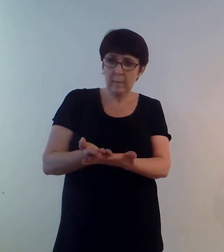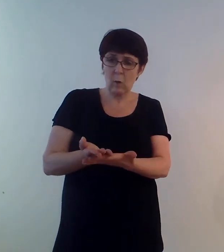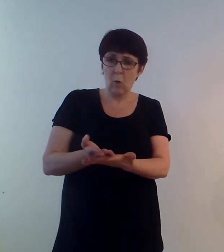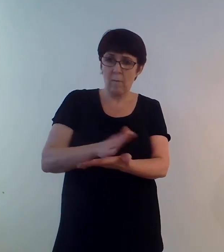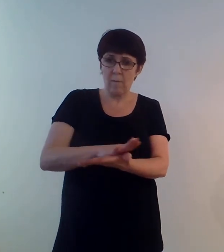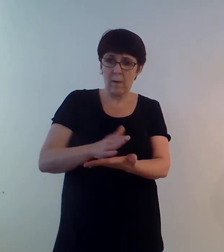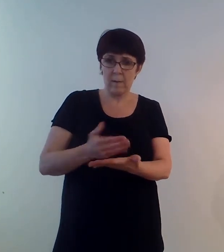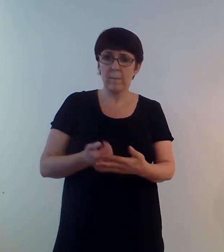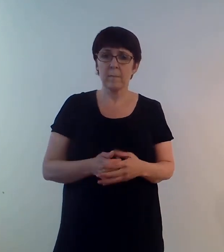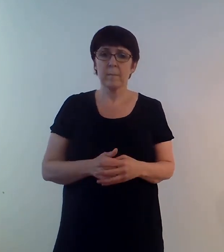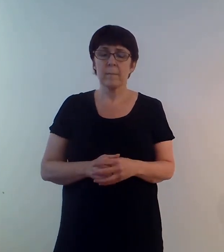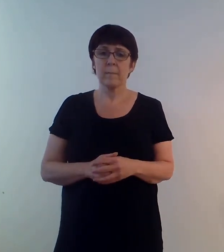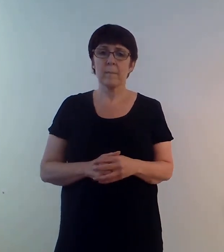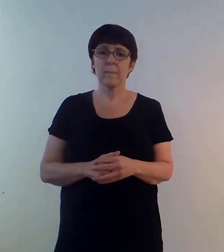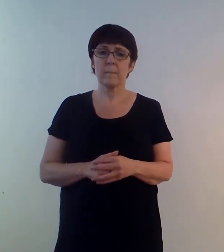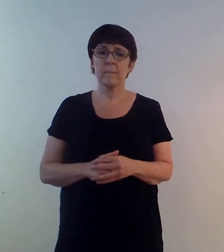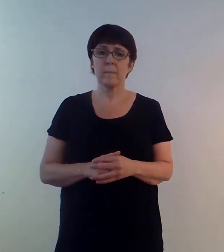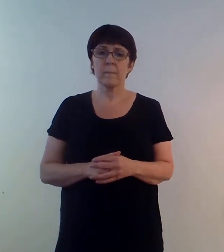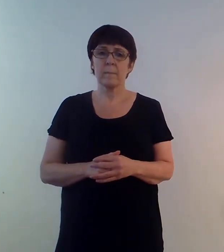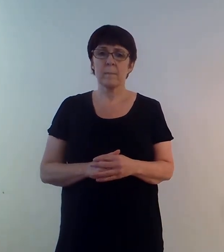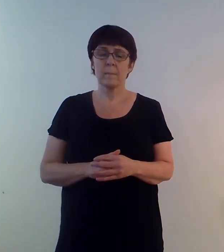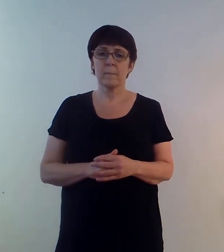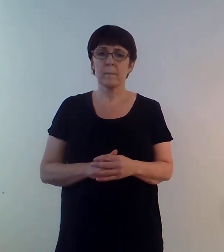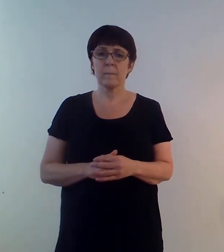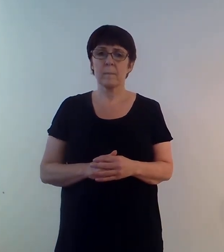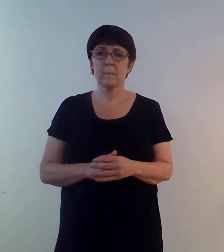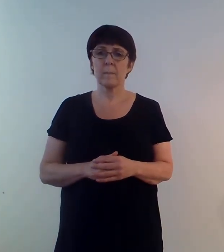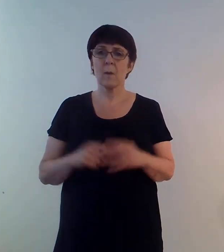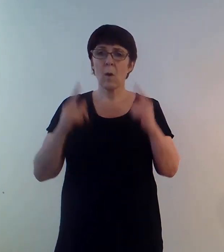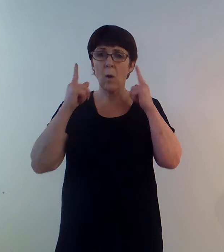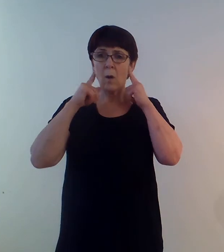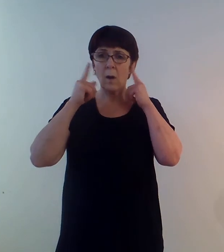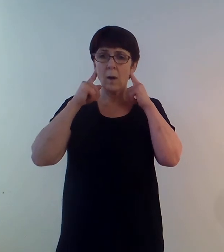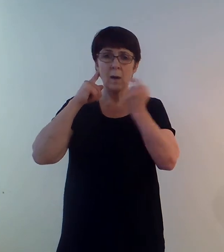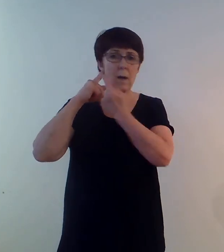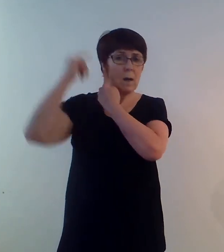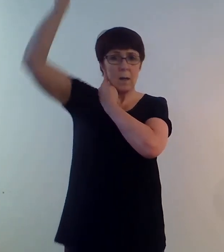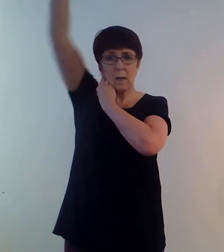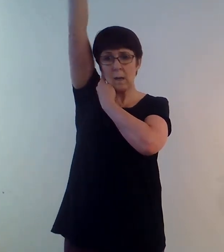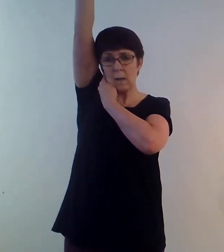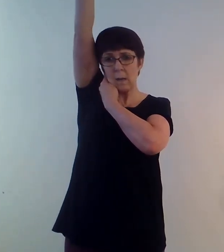and go. Like we said, hiding the ears with the shoulders.